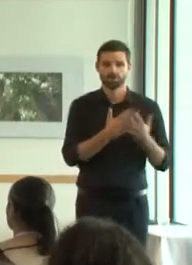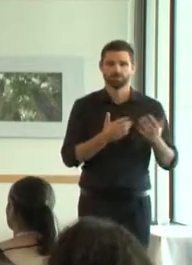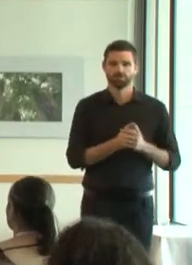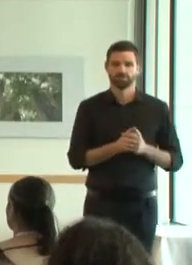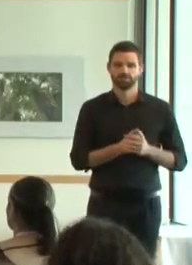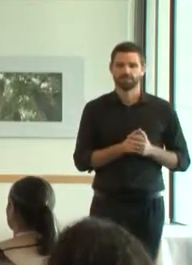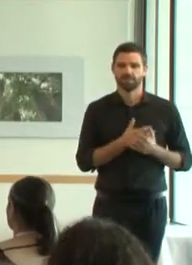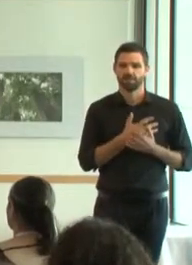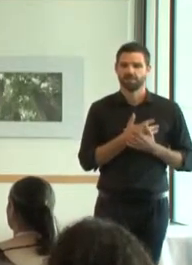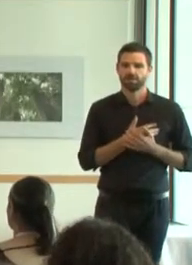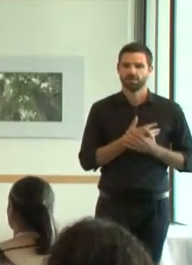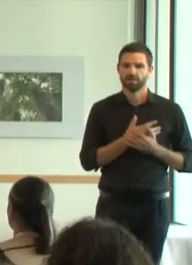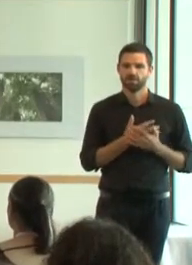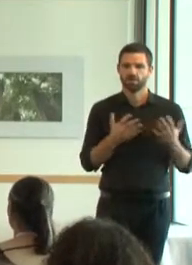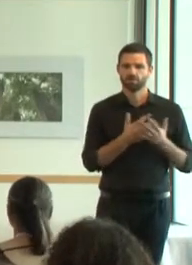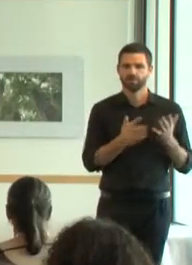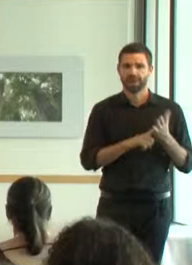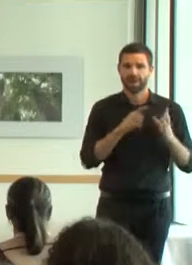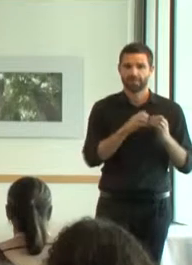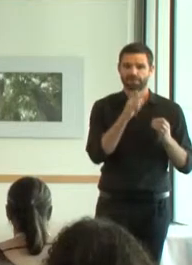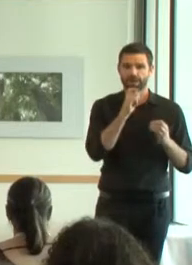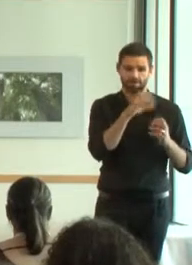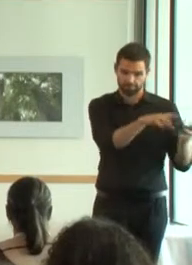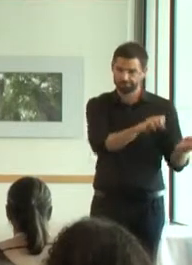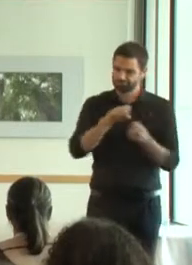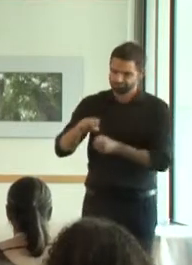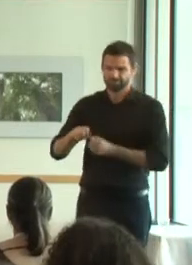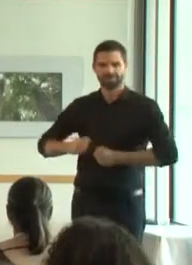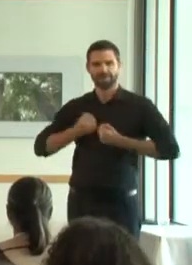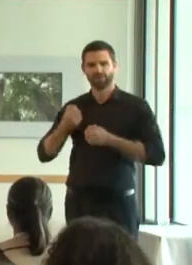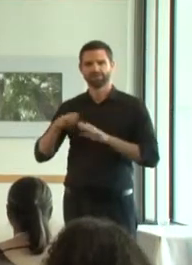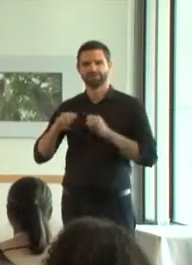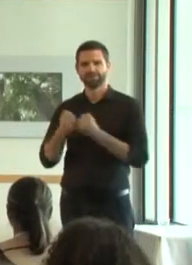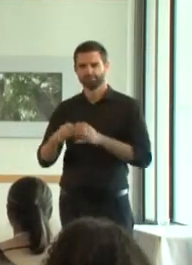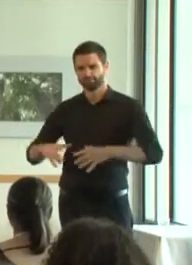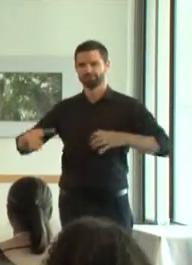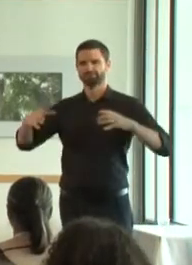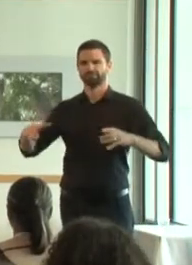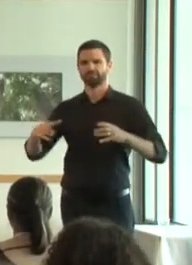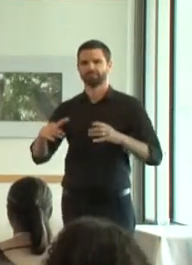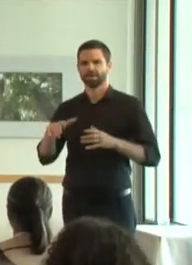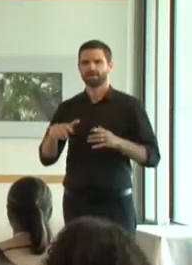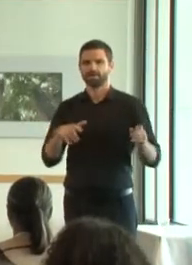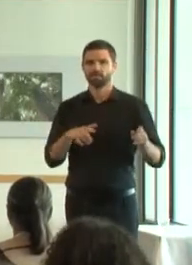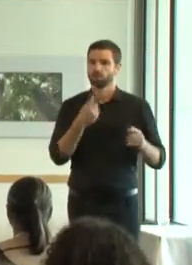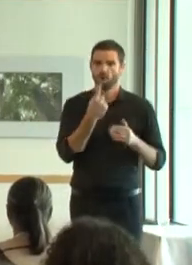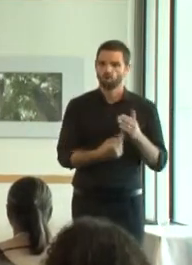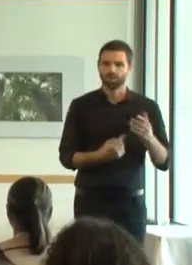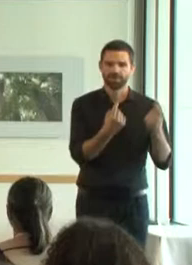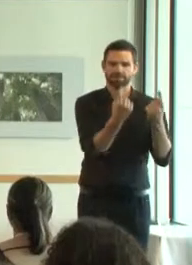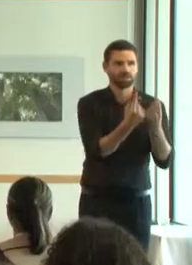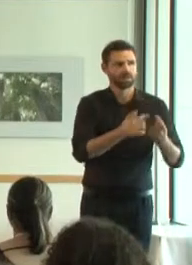work out in that lab. They've come and joined us in the sort of team archives. So we've brought not just the facility, but the expertise to run it as